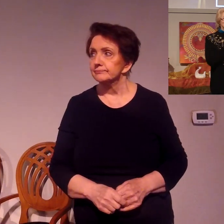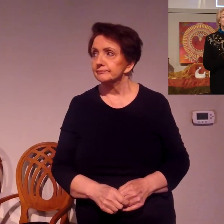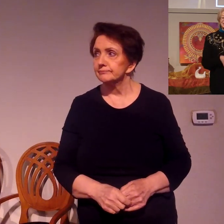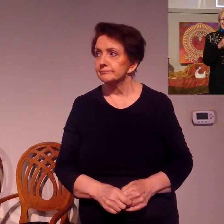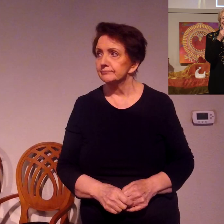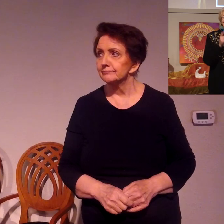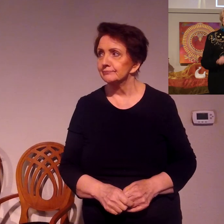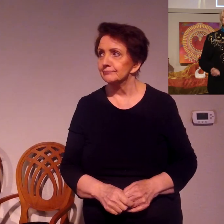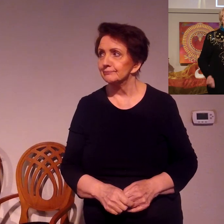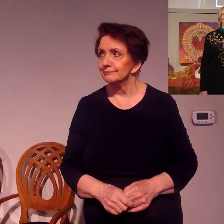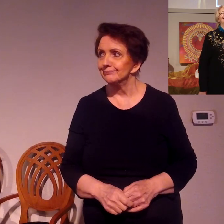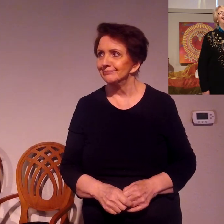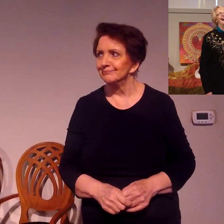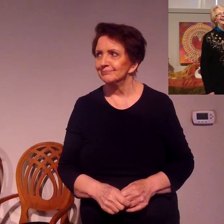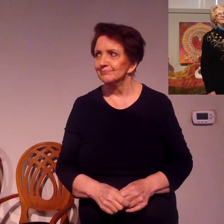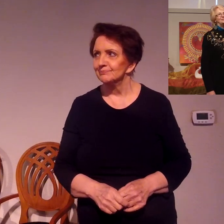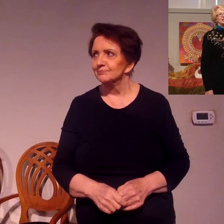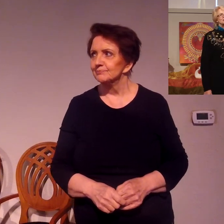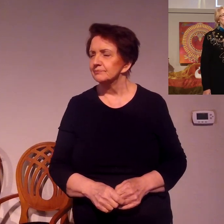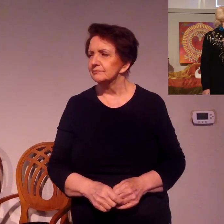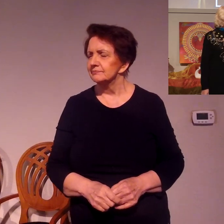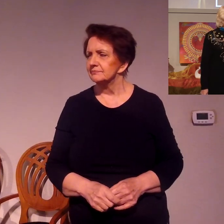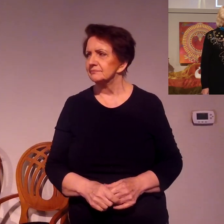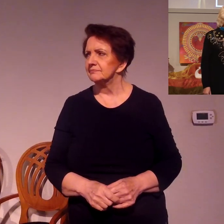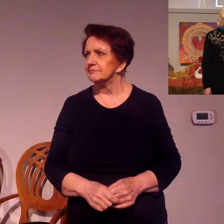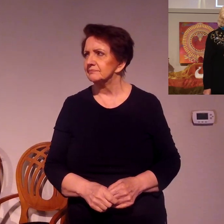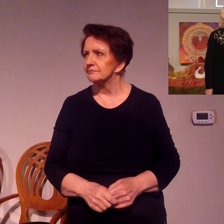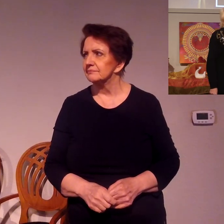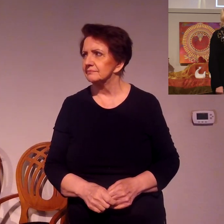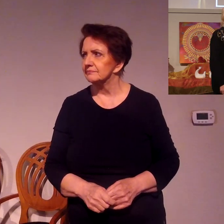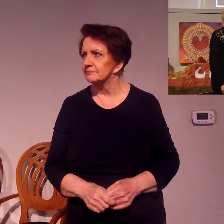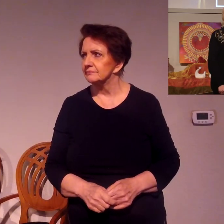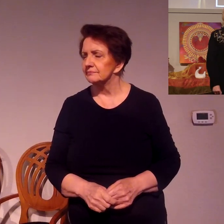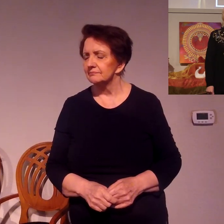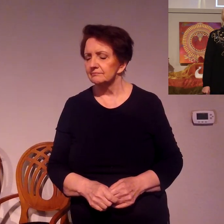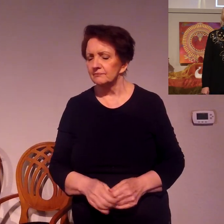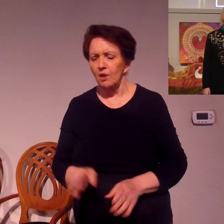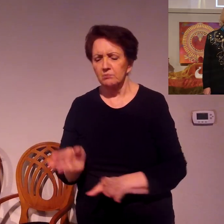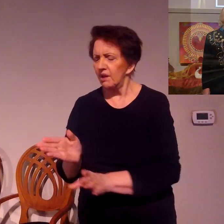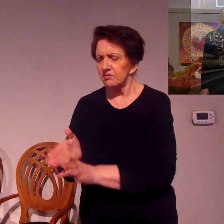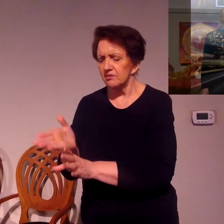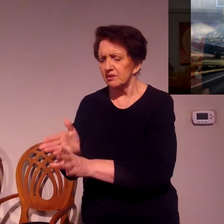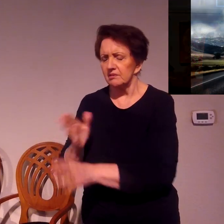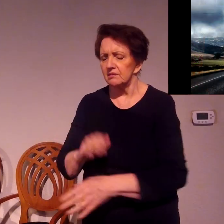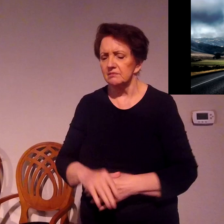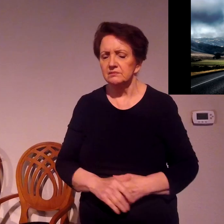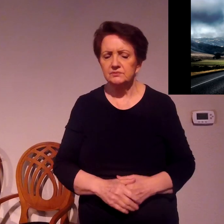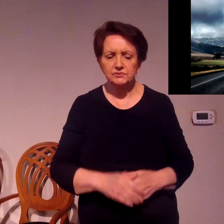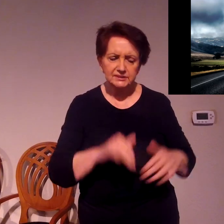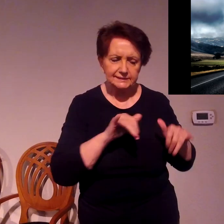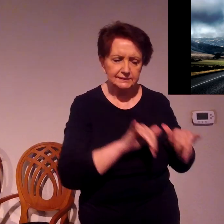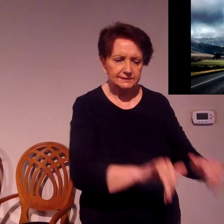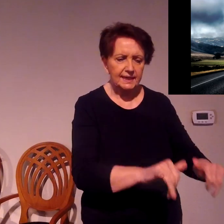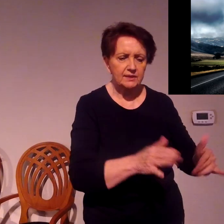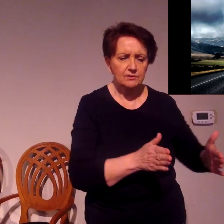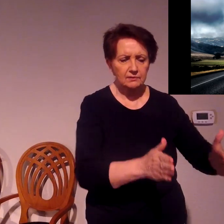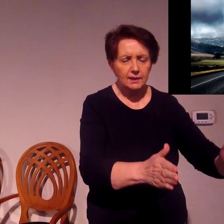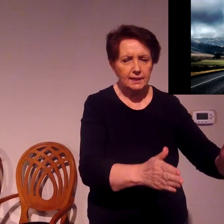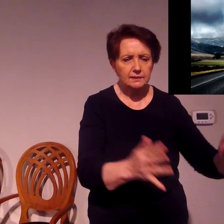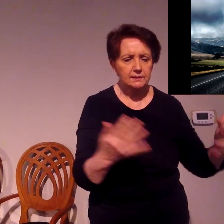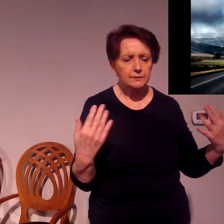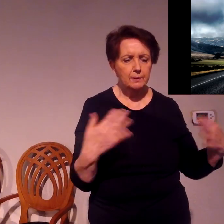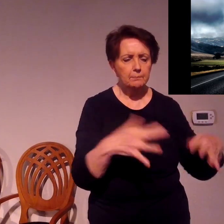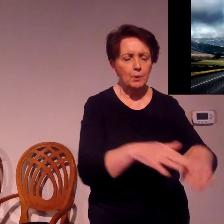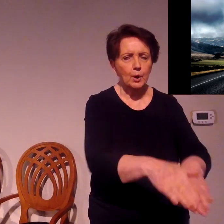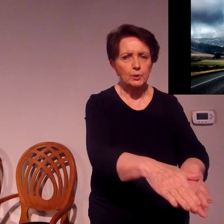hand. It's a good thing to have my hand. I wasn't getting in your lane. So stay in your own lane and then merge. And to do that, we